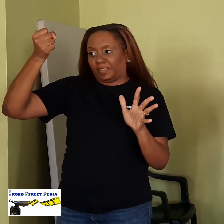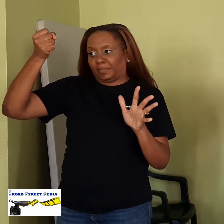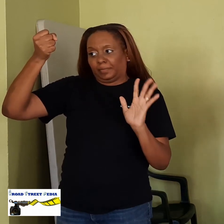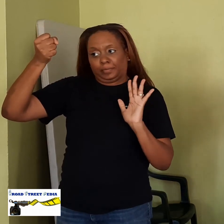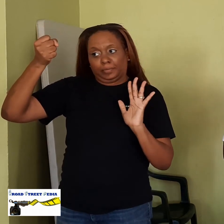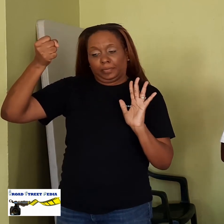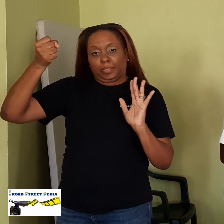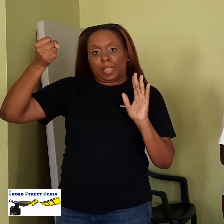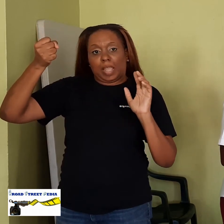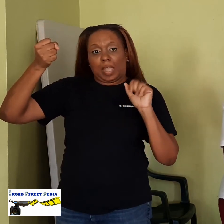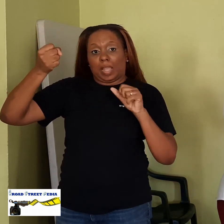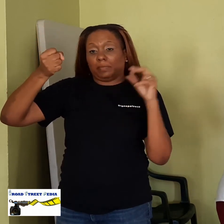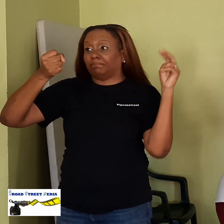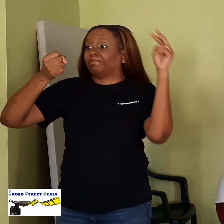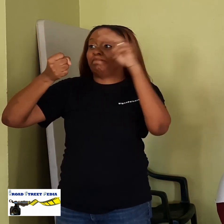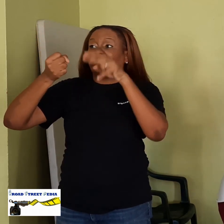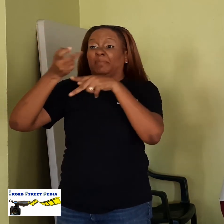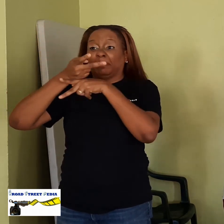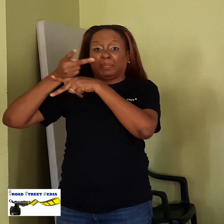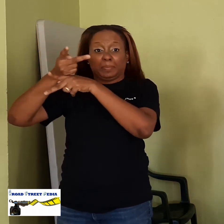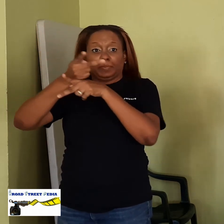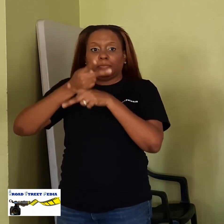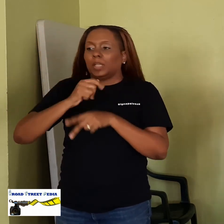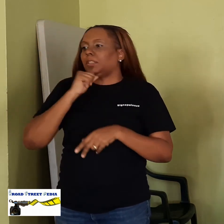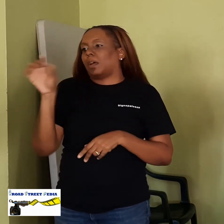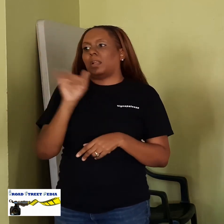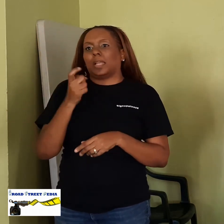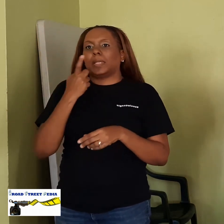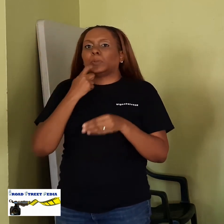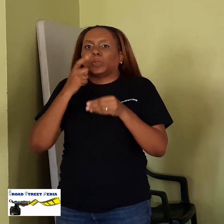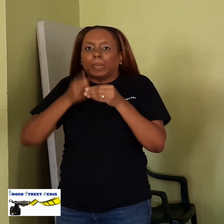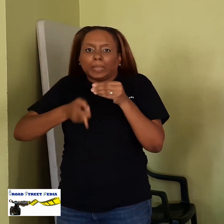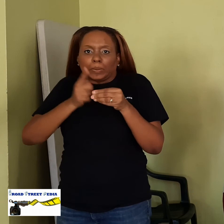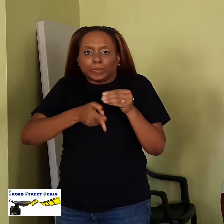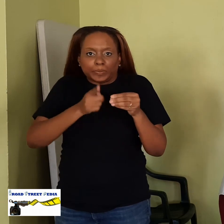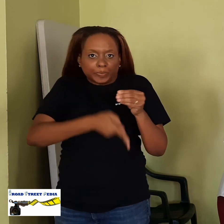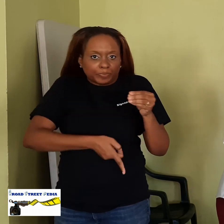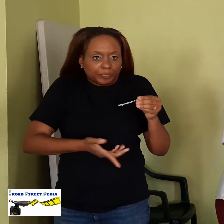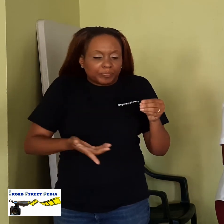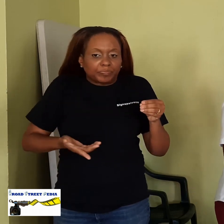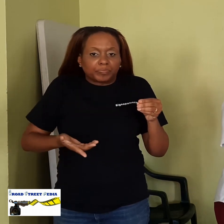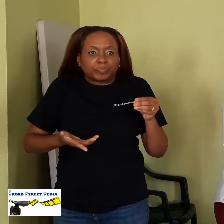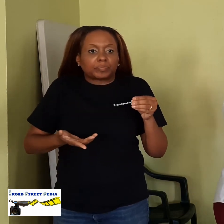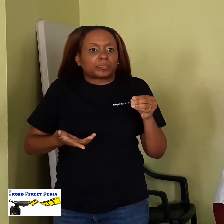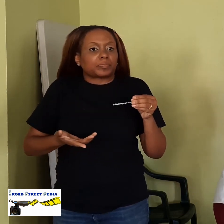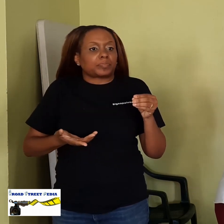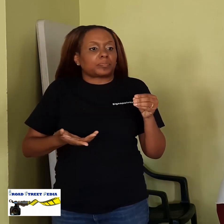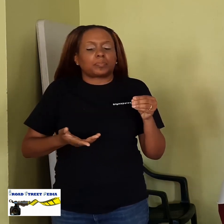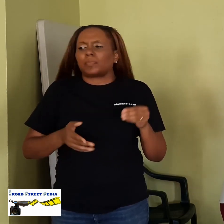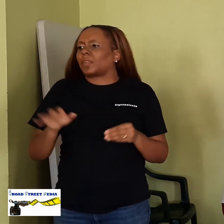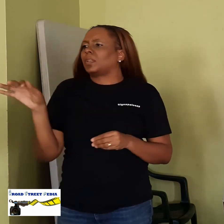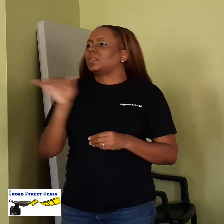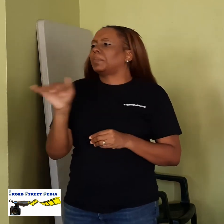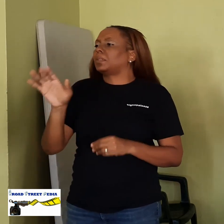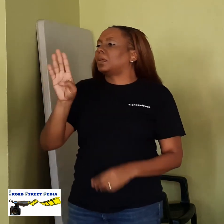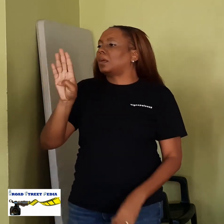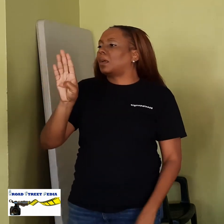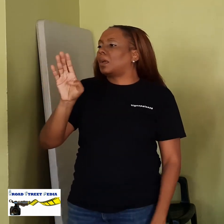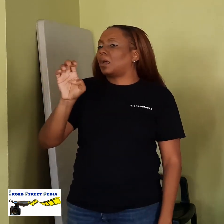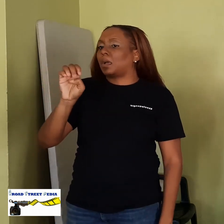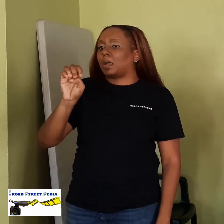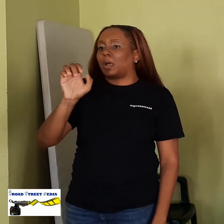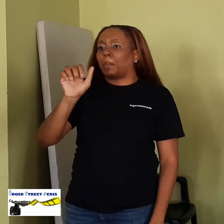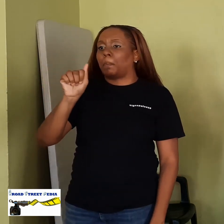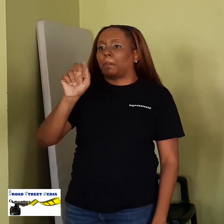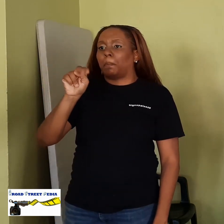like how we grow the tomatoes and so into trays. We place them, just as we place beans, directly into